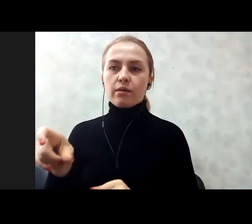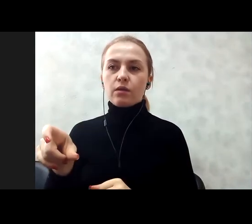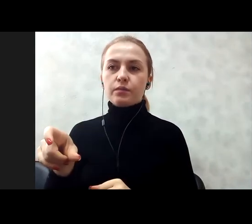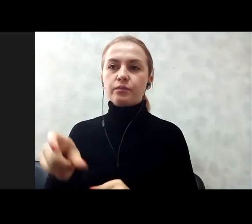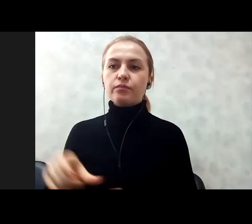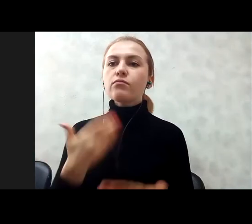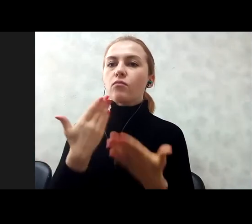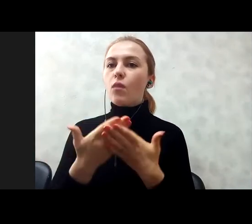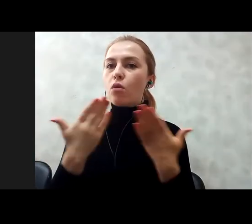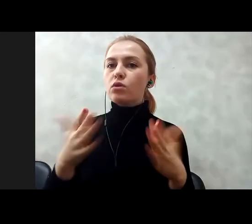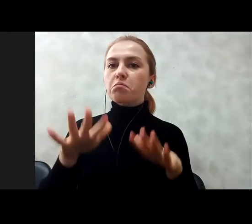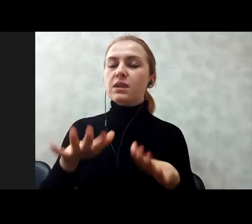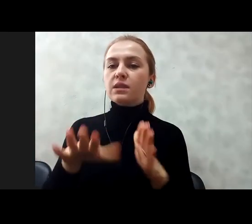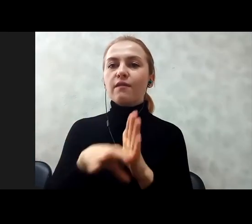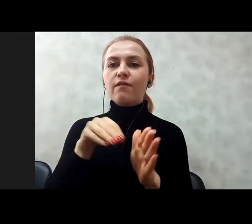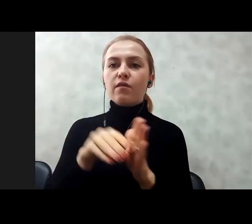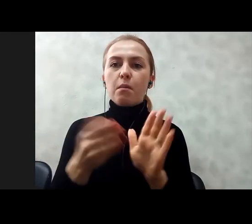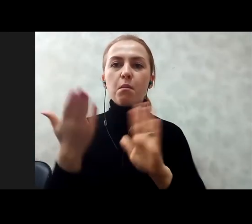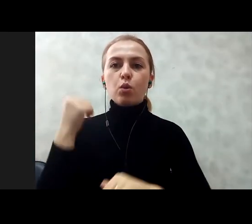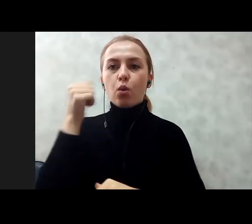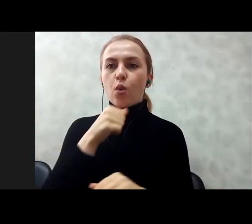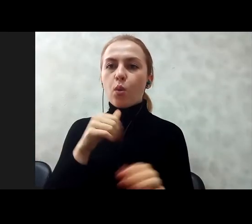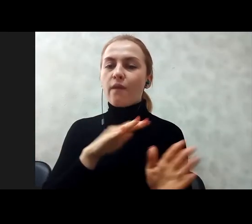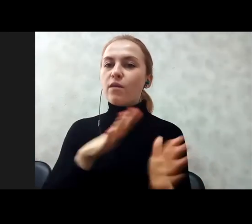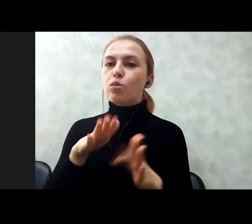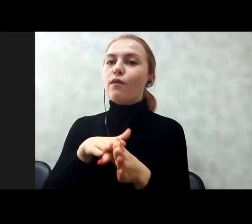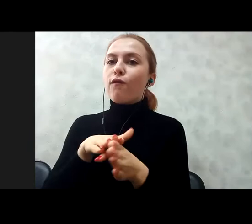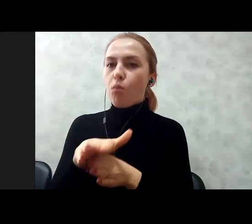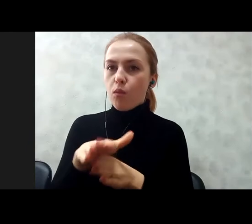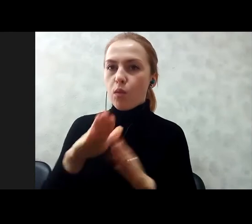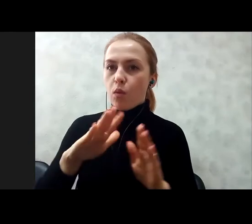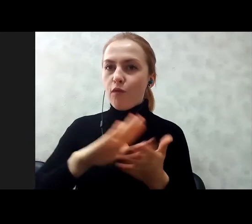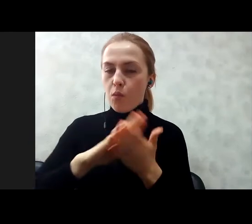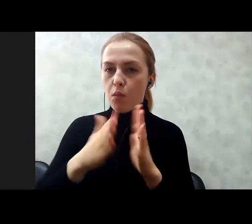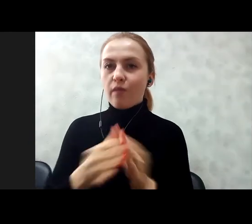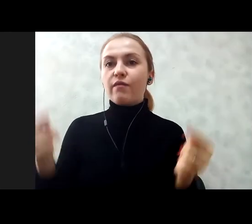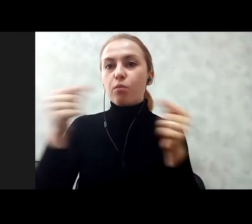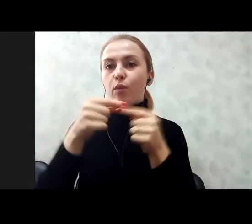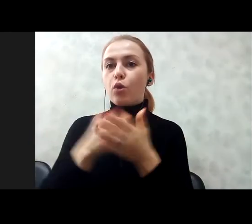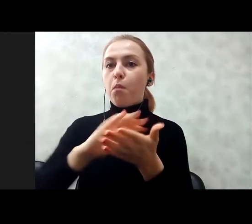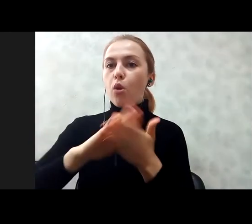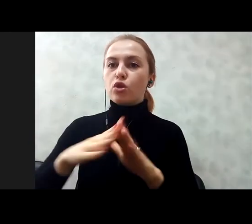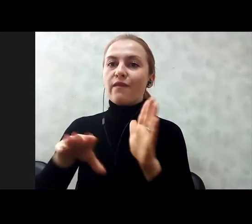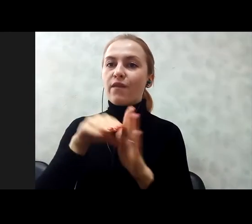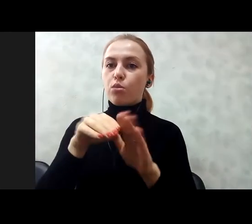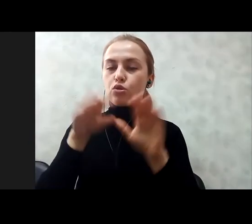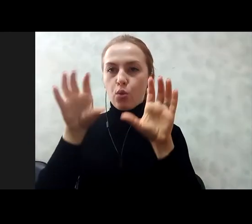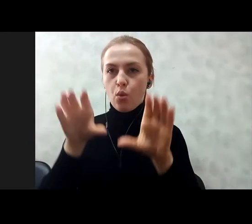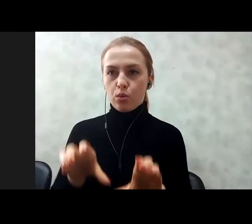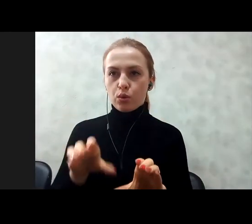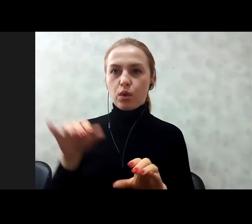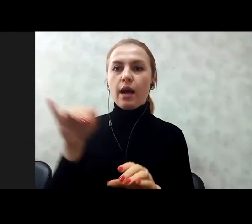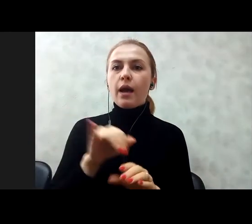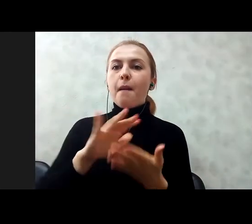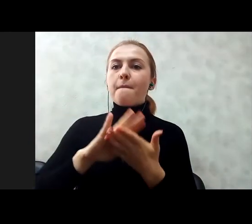be implemented properly for the interest of Ukrainians. So the amendments to